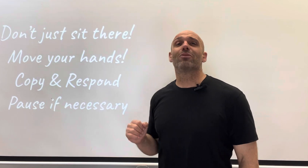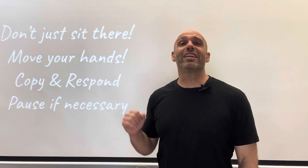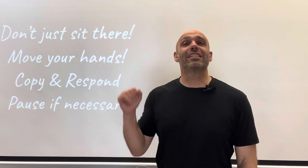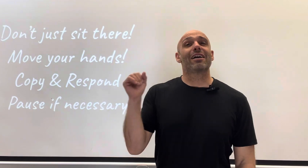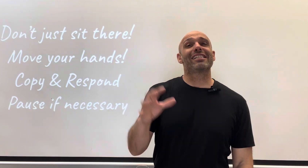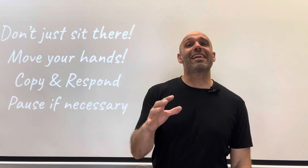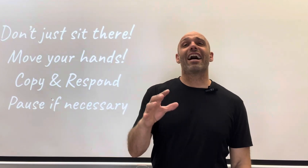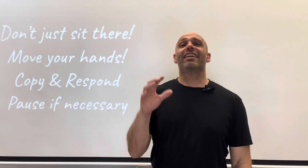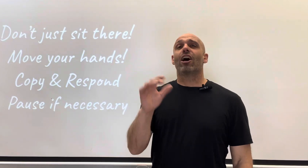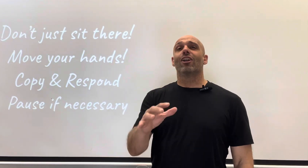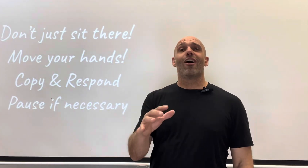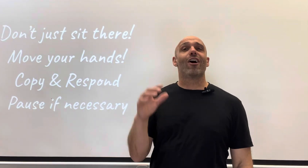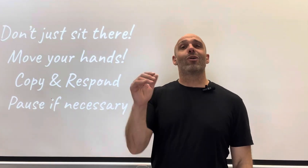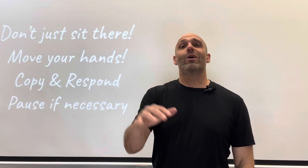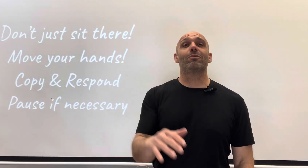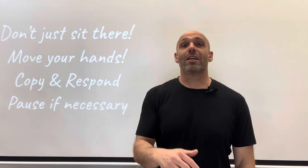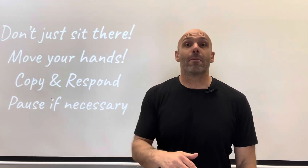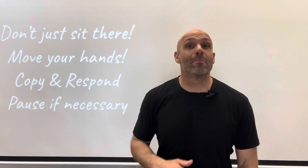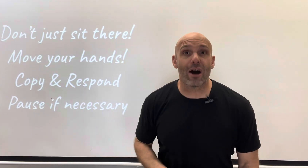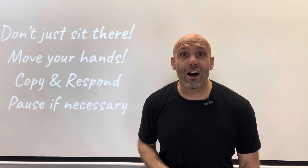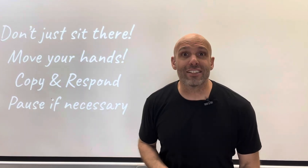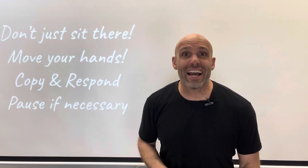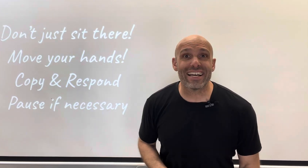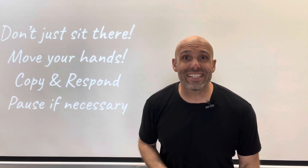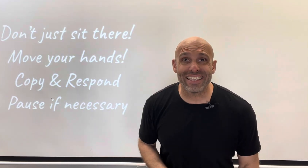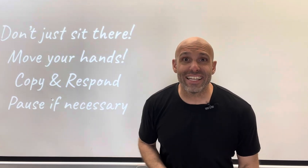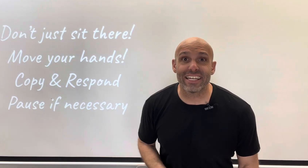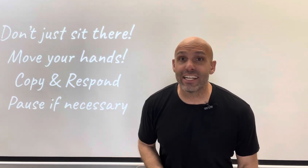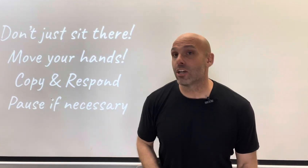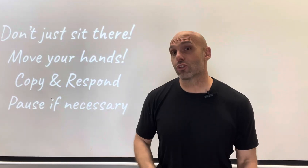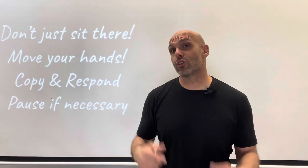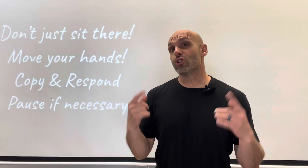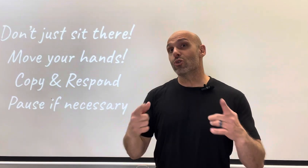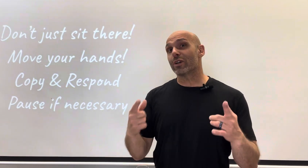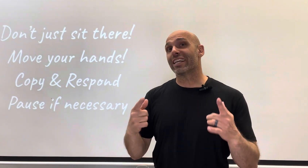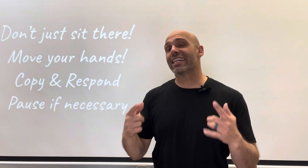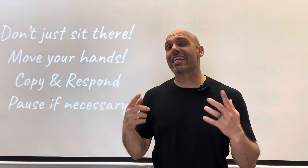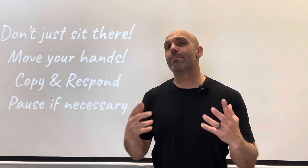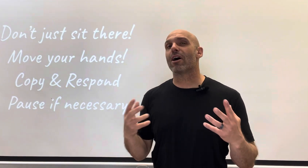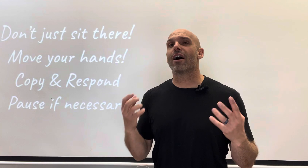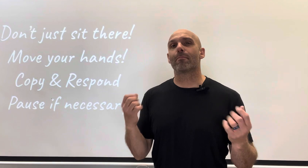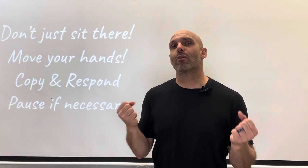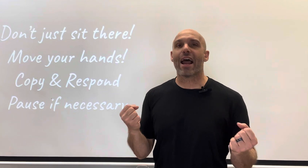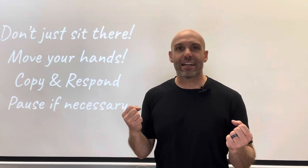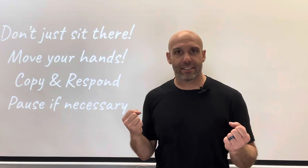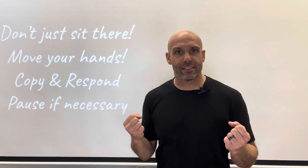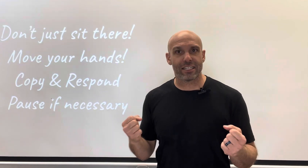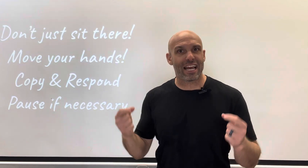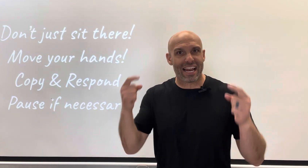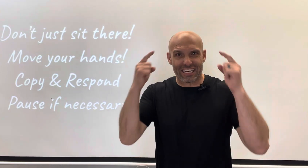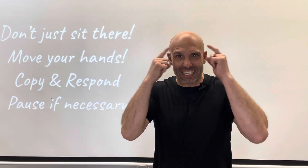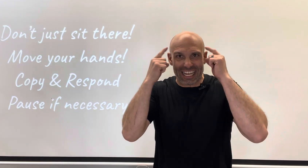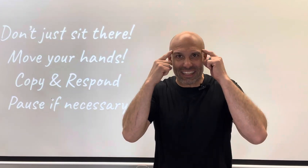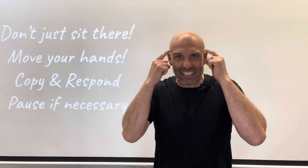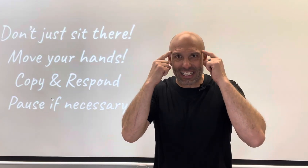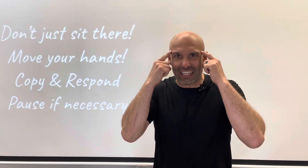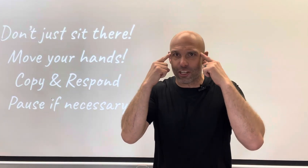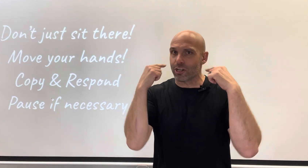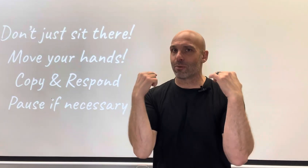please sign along with me. Pause as needed so you can keep on practicing and actually get these signs in your